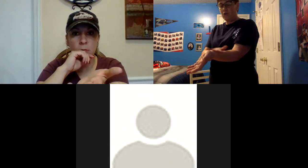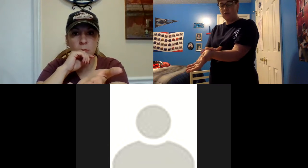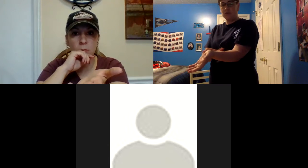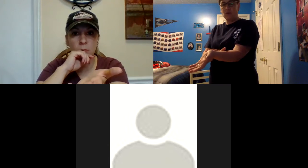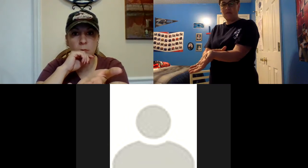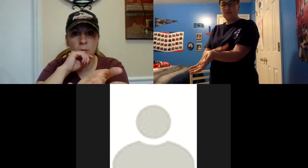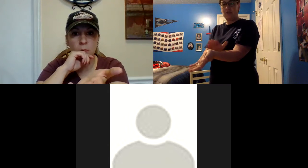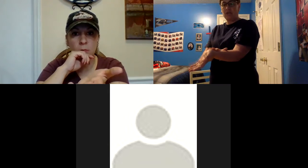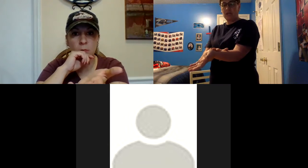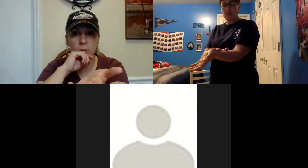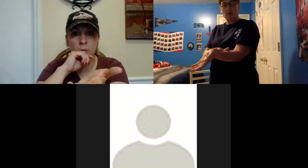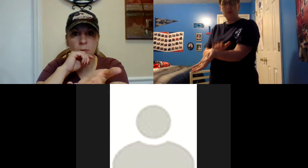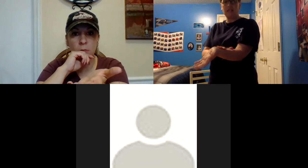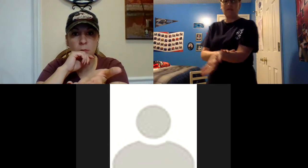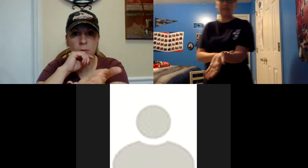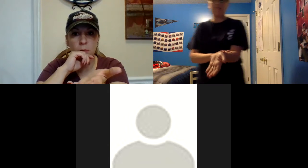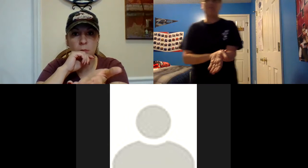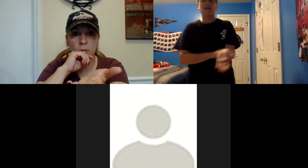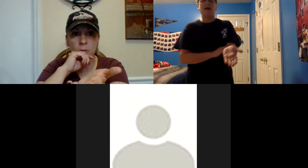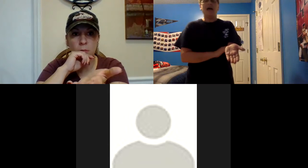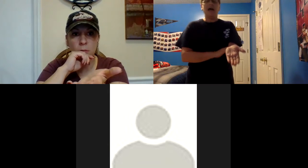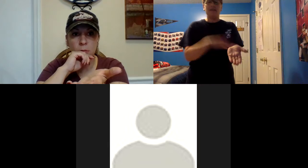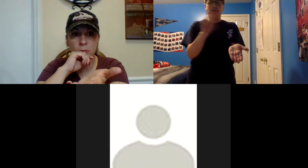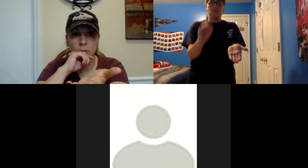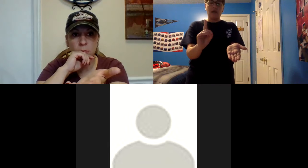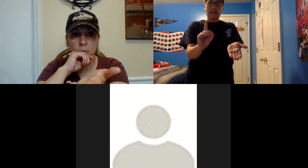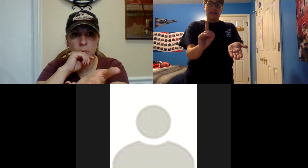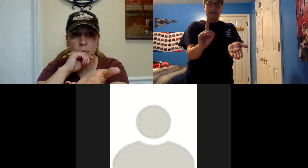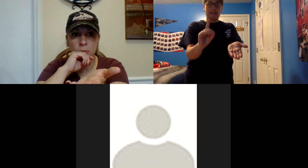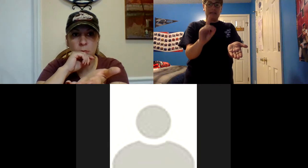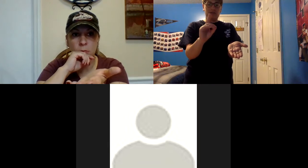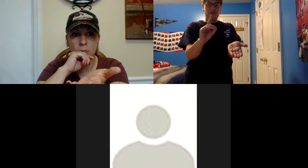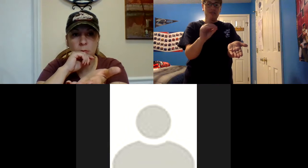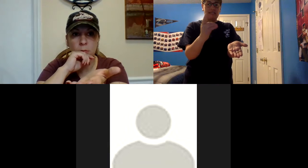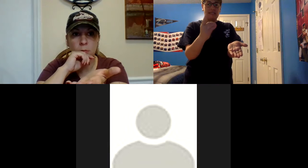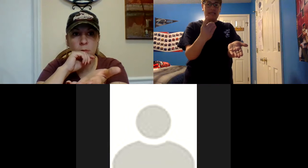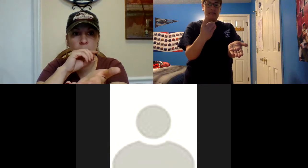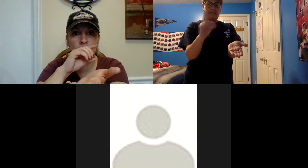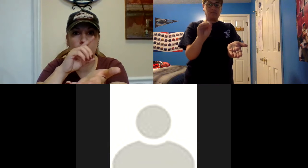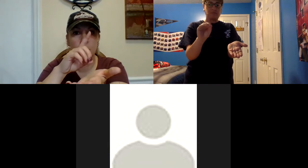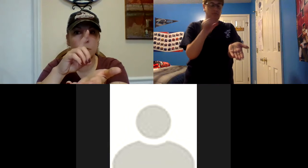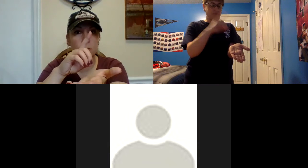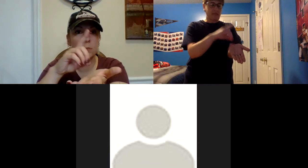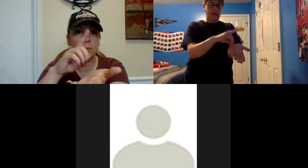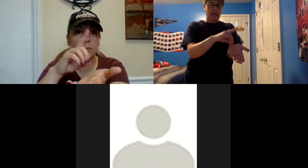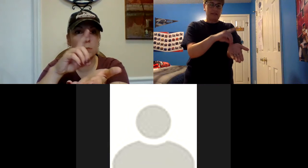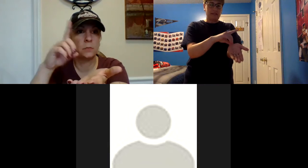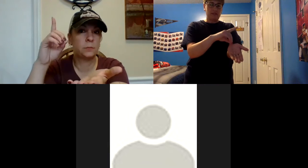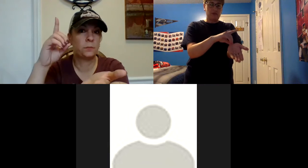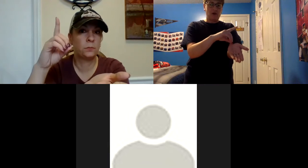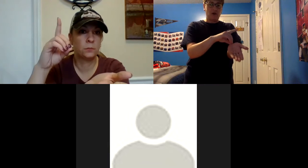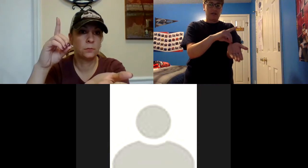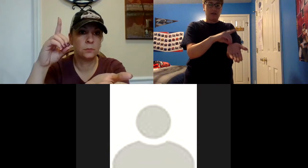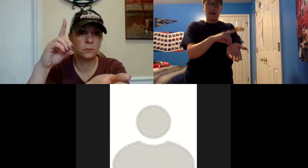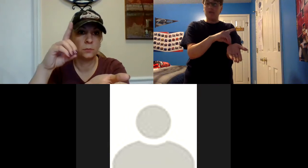or nurse or whoever to check your pulse and everything. And then your right hand's going to do the D, and it's going to